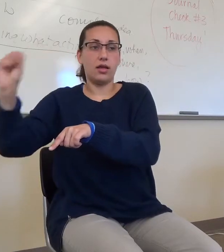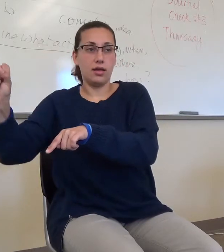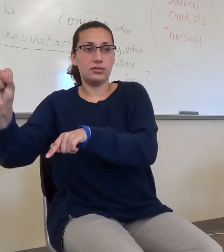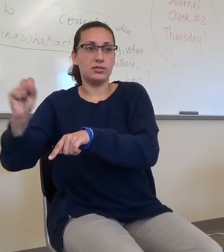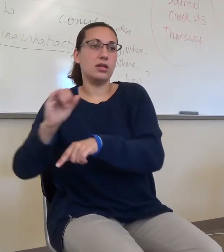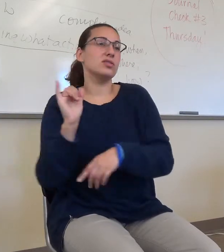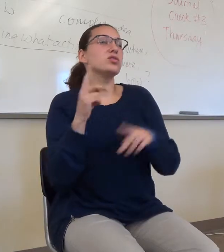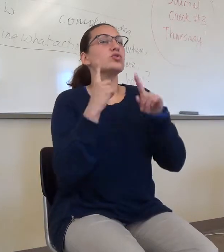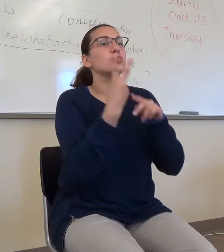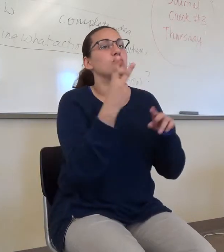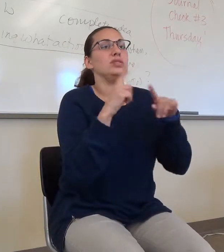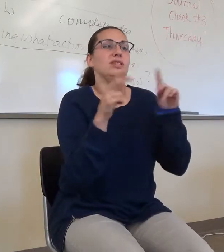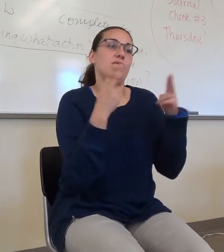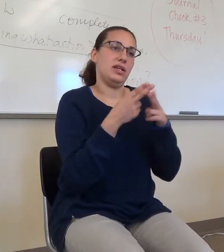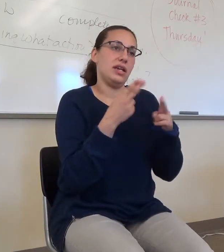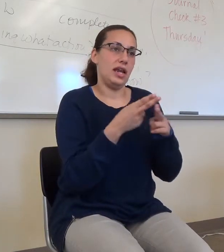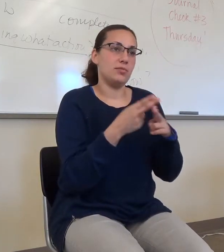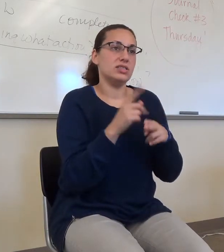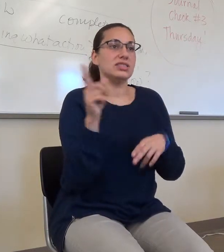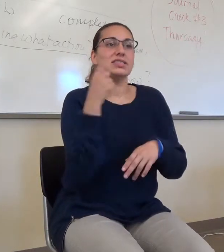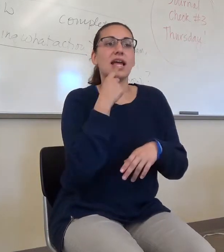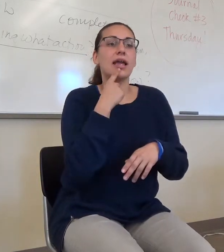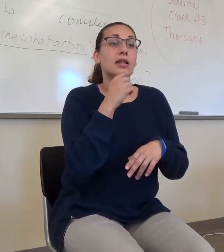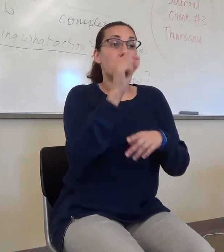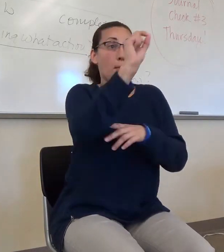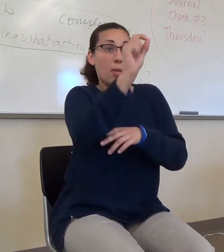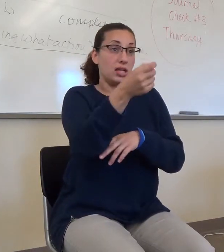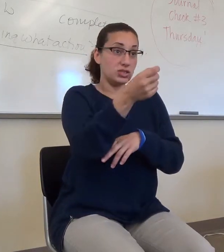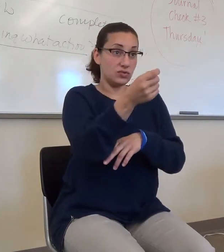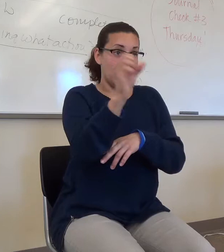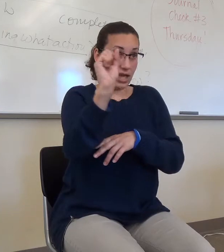telling us about Orson Welles and this play?